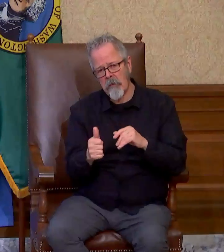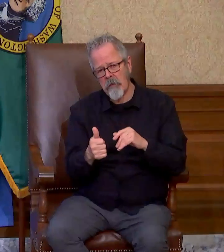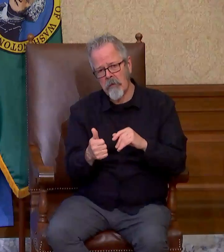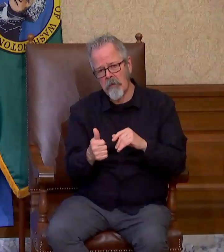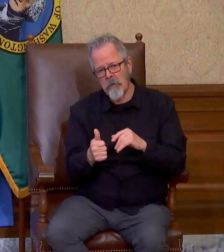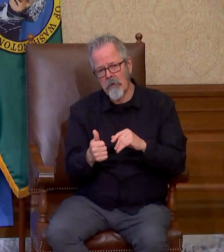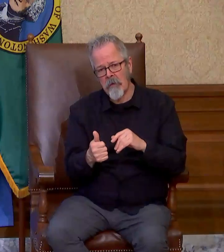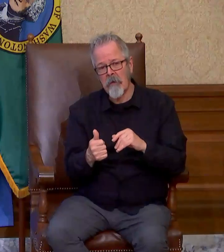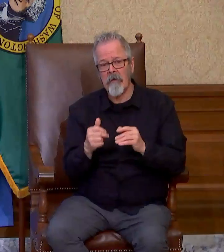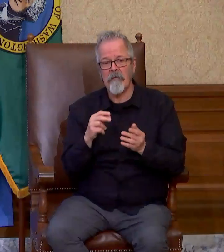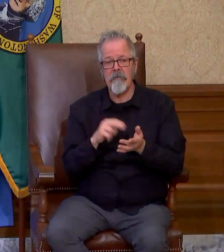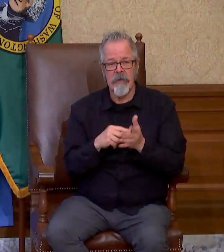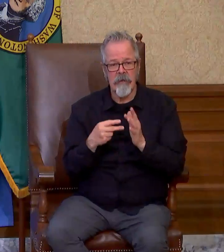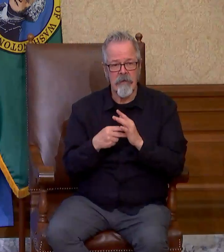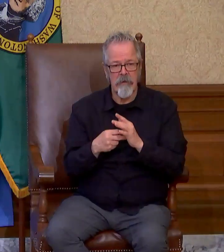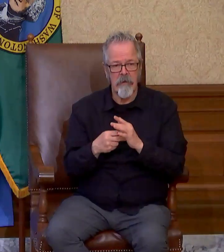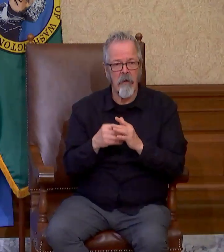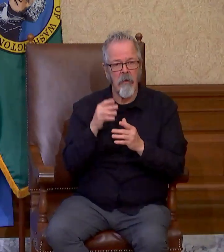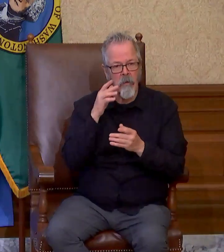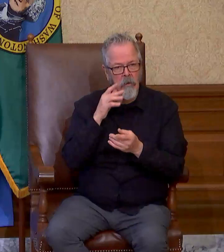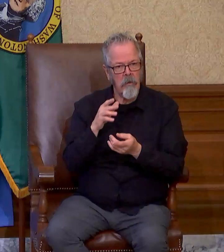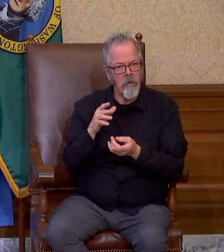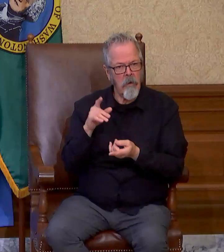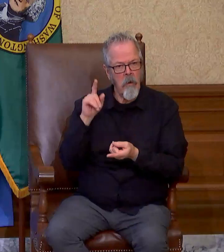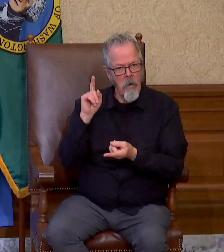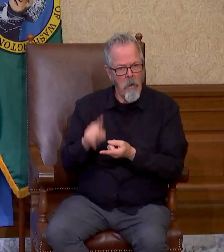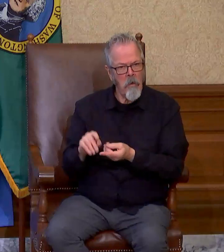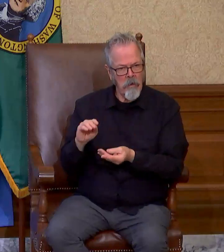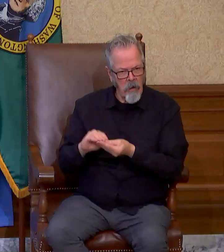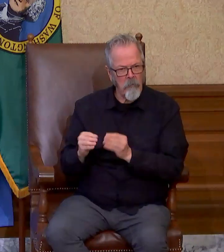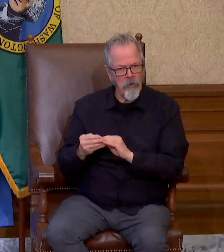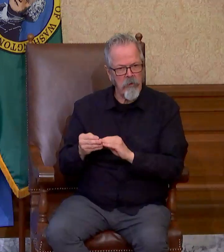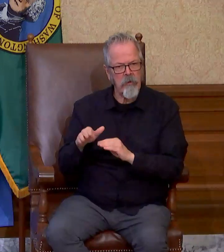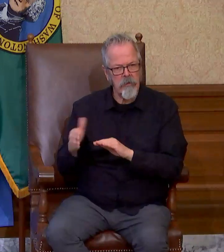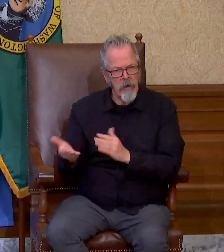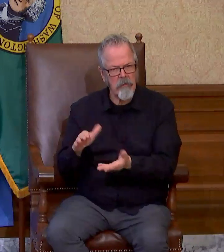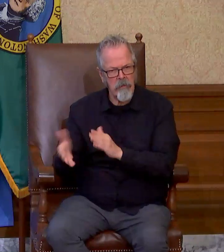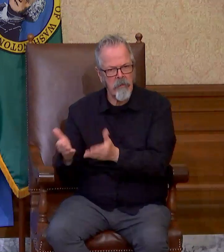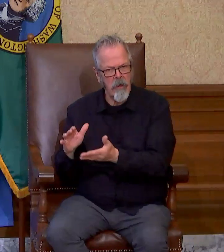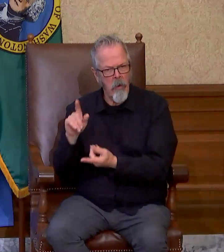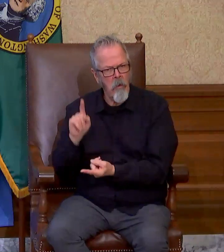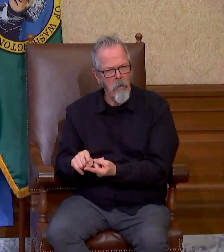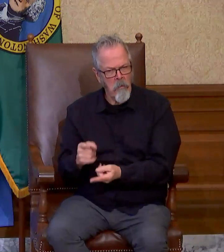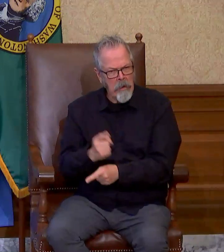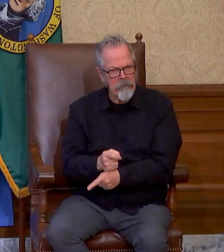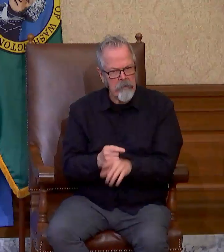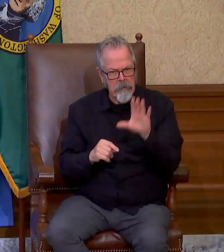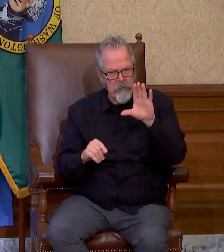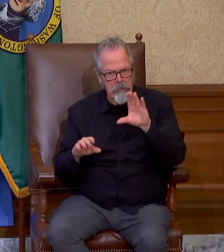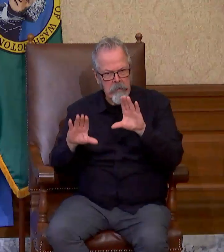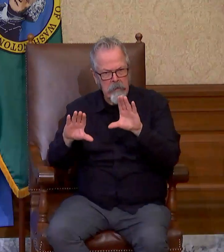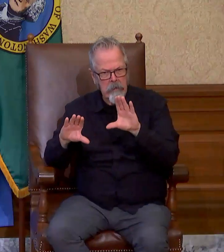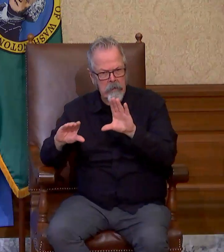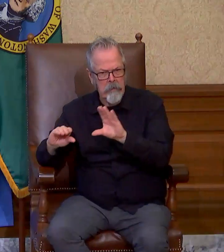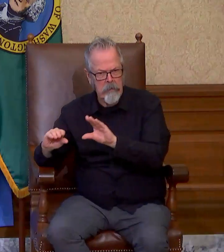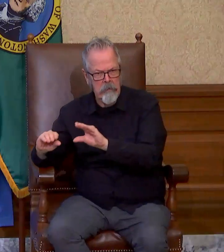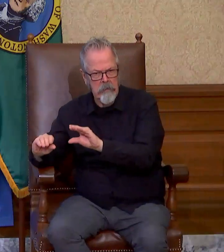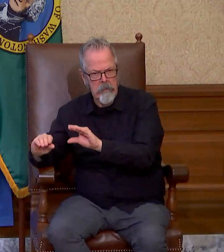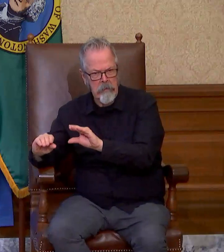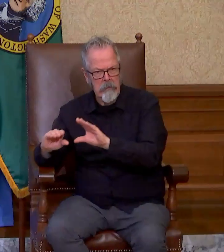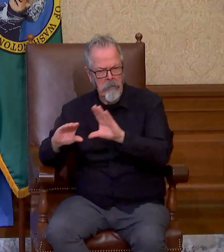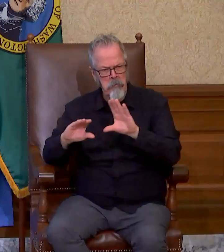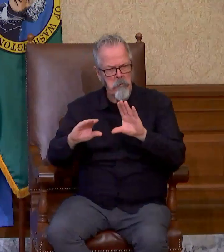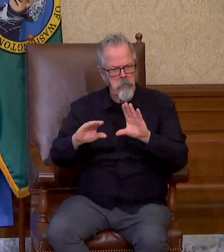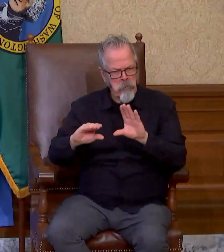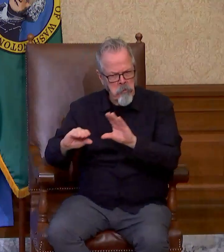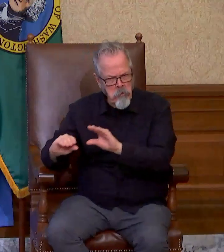that's combined with a trend of a continued reduction of the percentage of people in hospitals that have